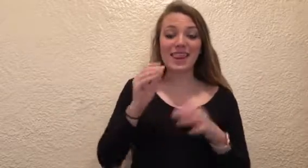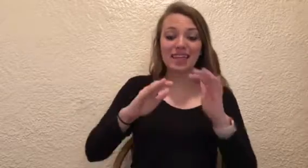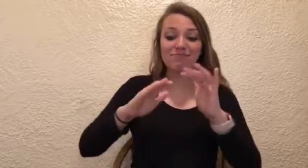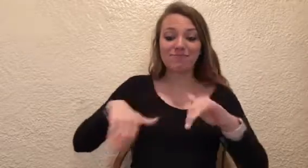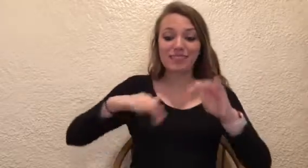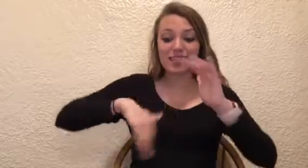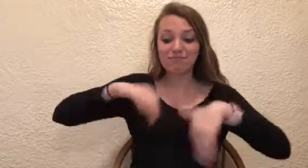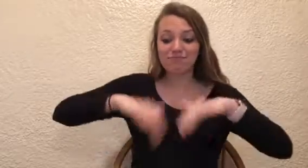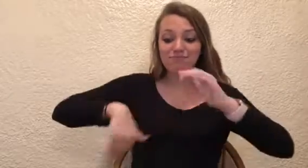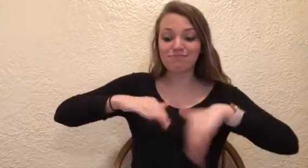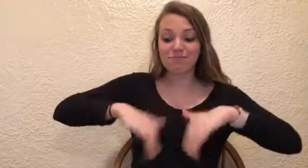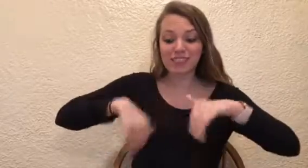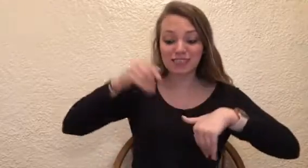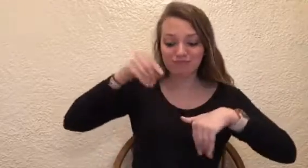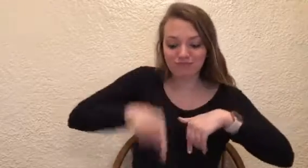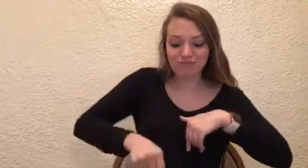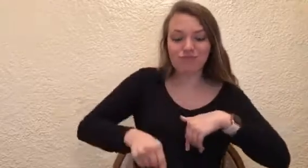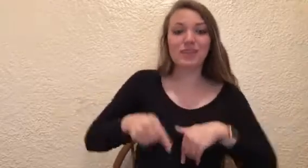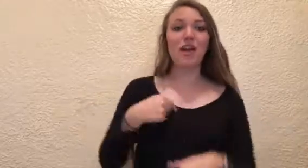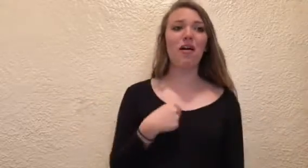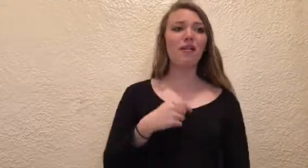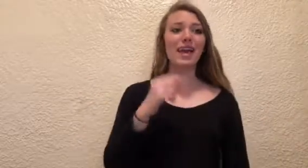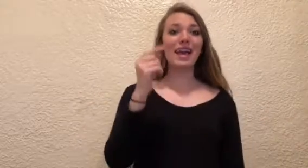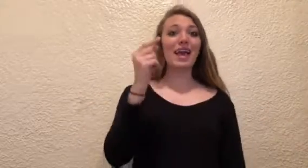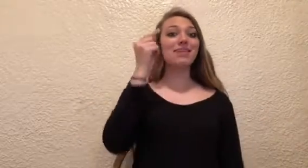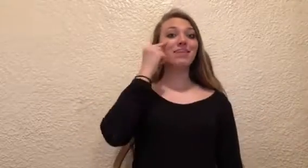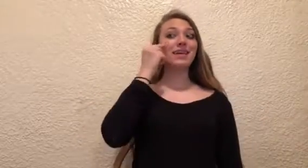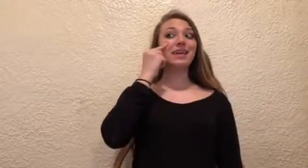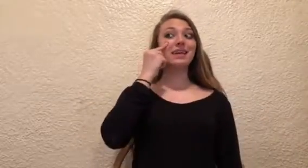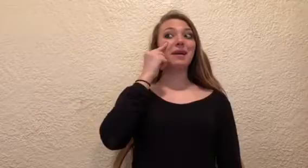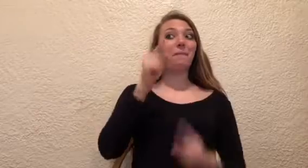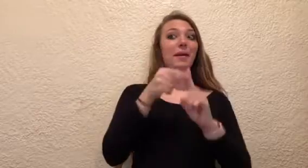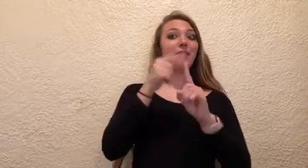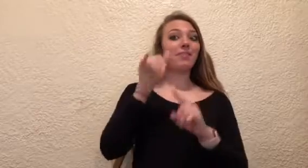had awesome conversation and good feedback.